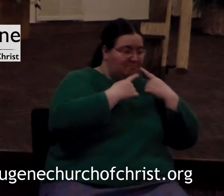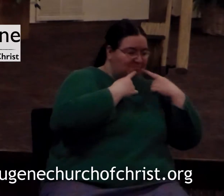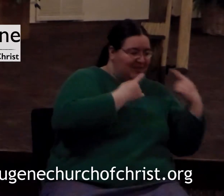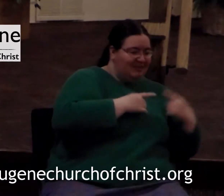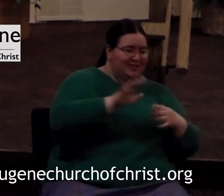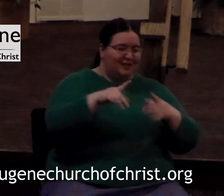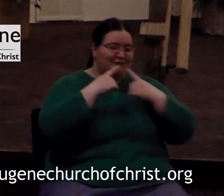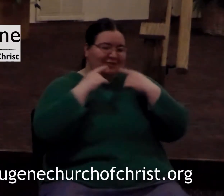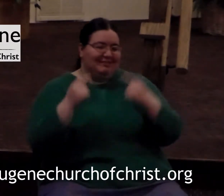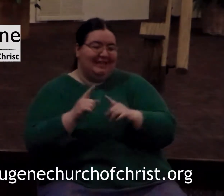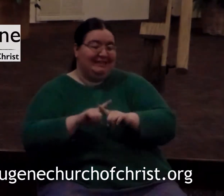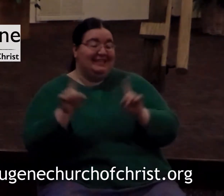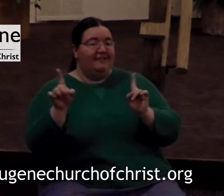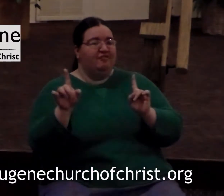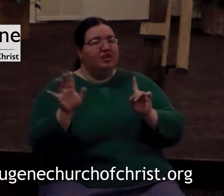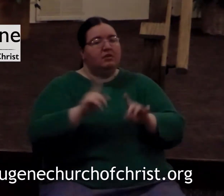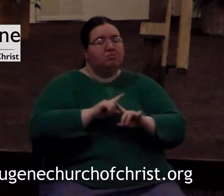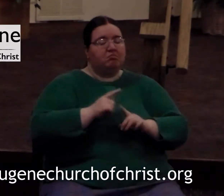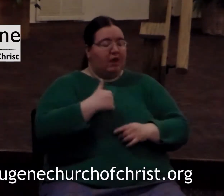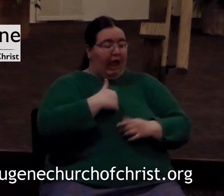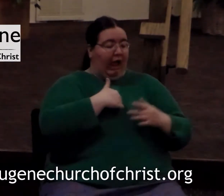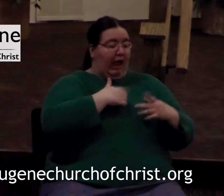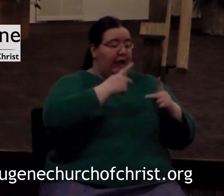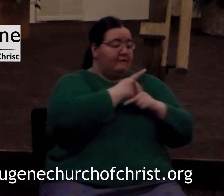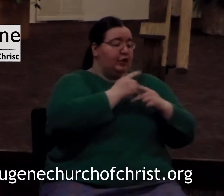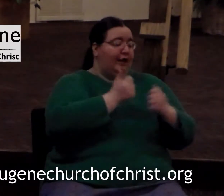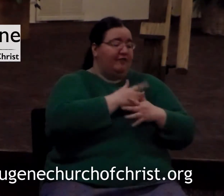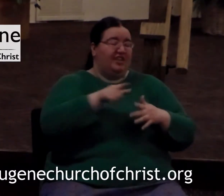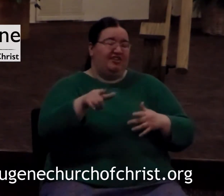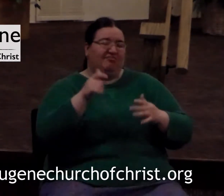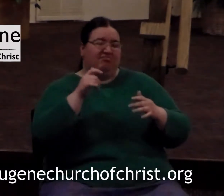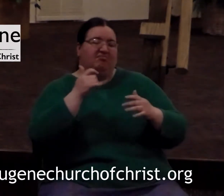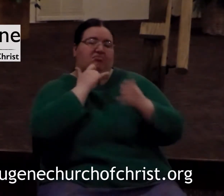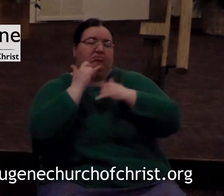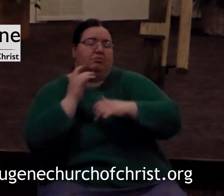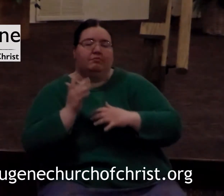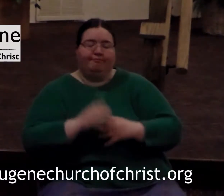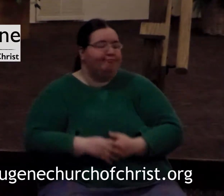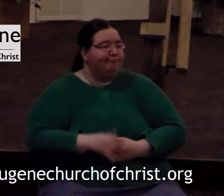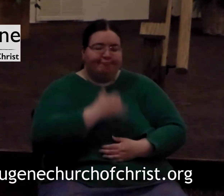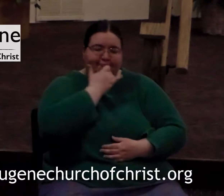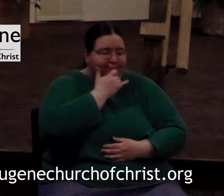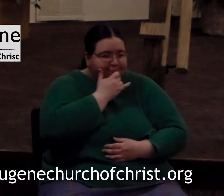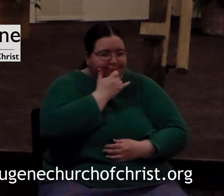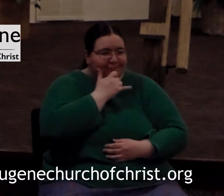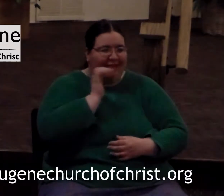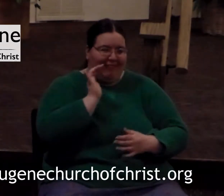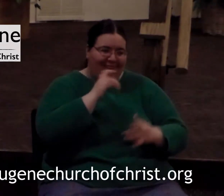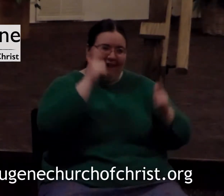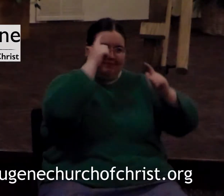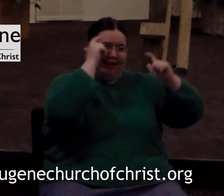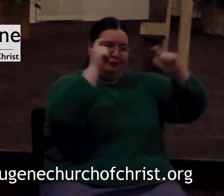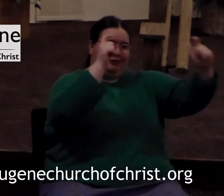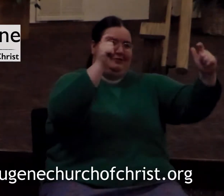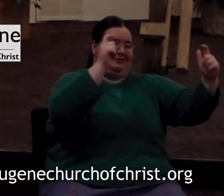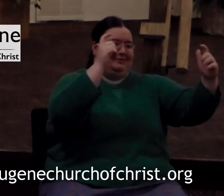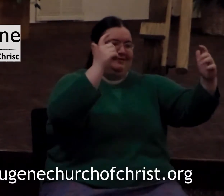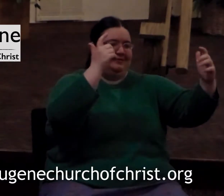do. The arrogance about us and our plans and our judgment is an arrogance that is not put there by